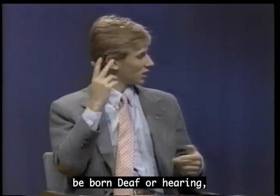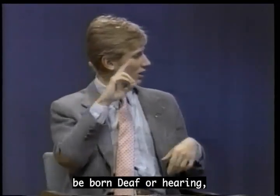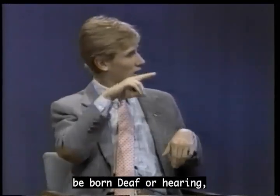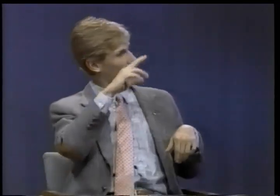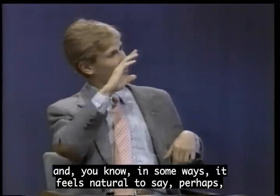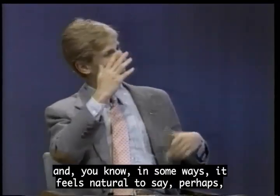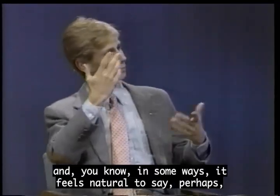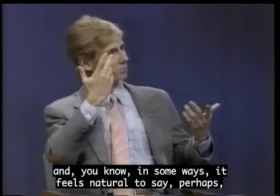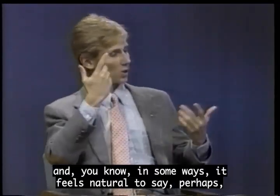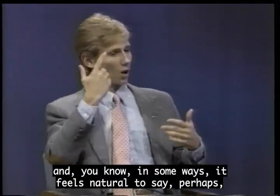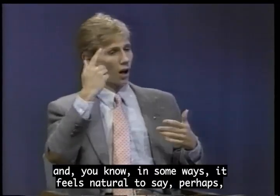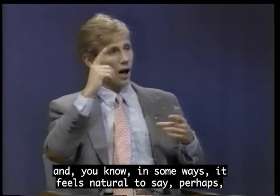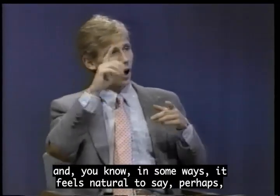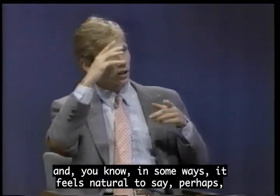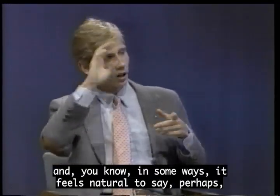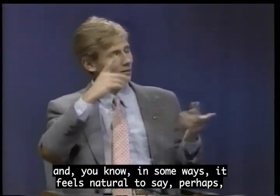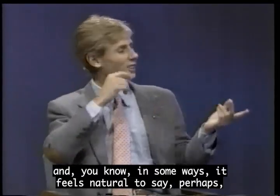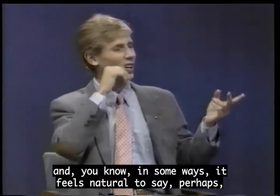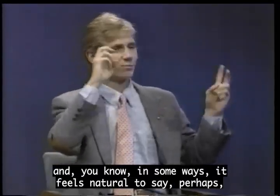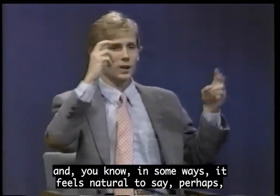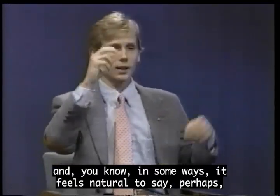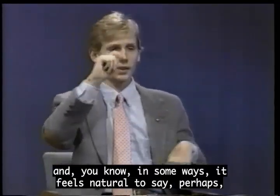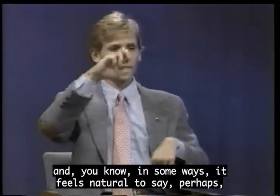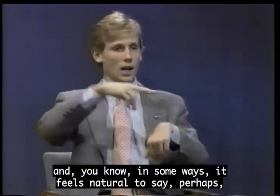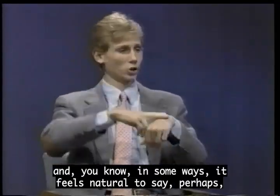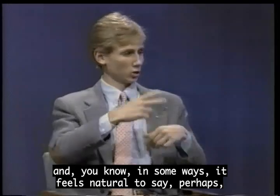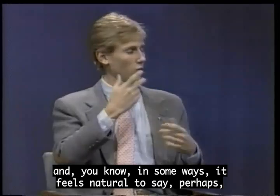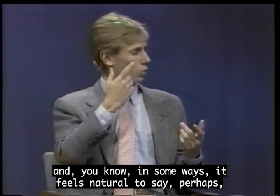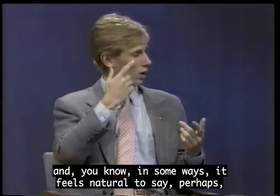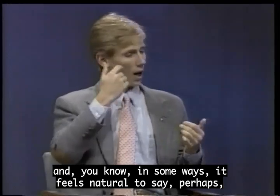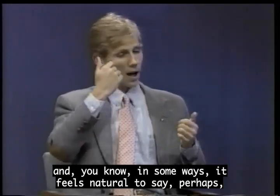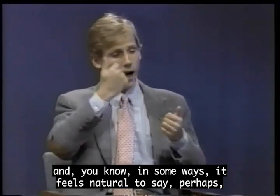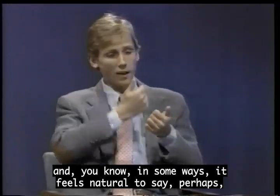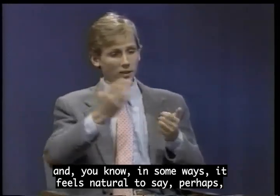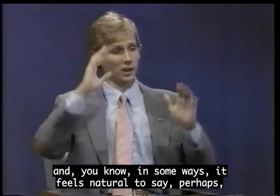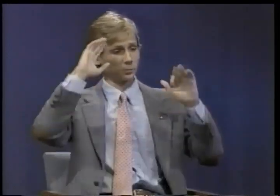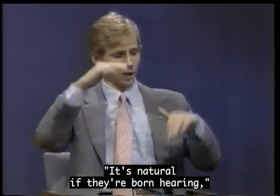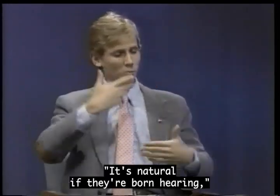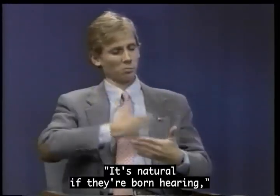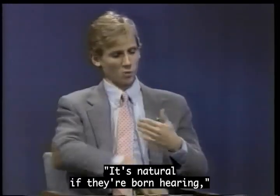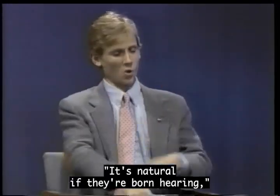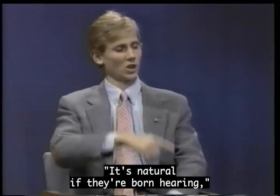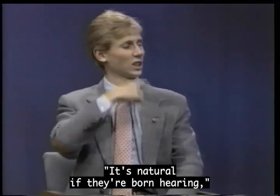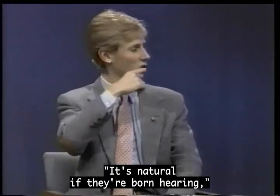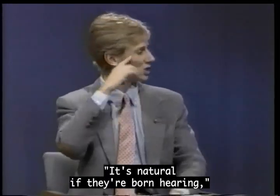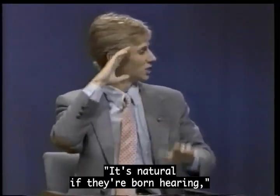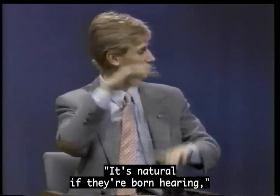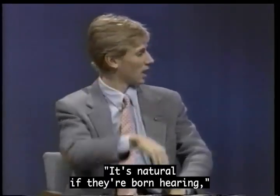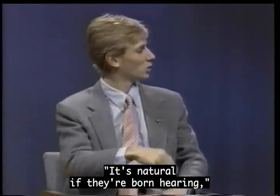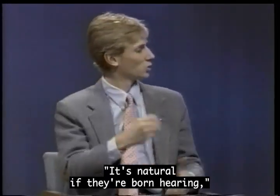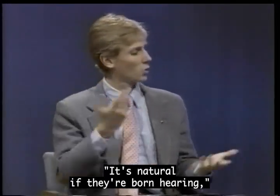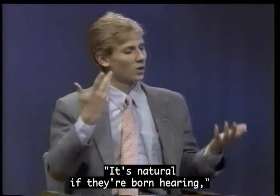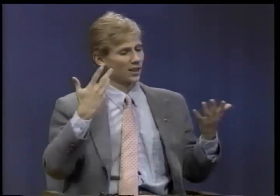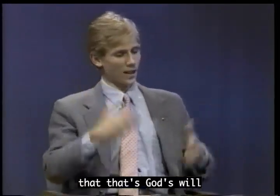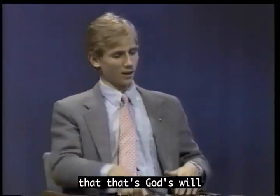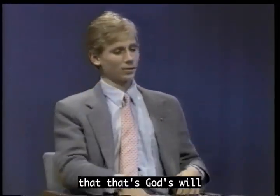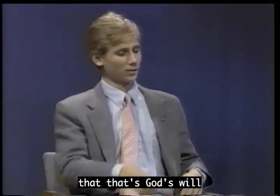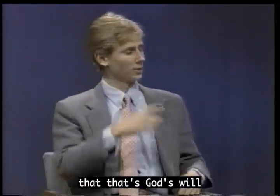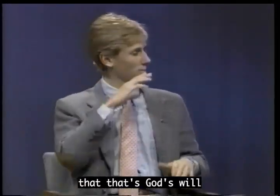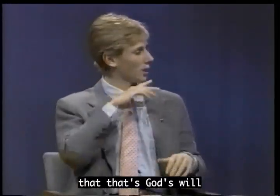And, you know, in some ways it feels natural to say perhaps it's natural if they're born hearing that's God's will,